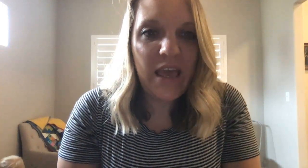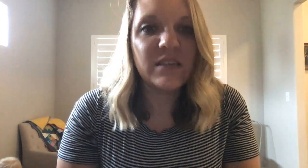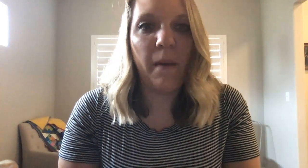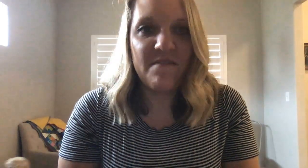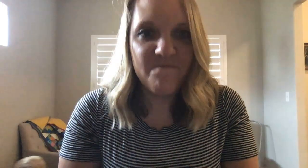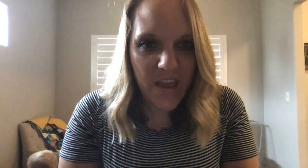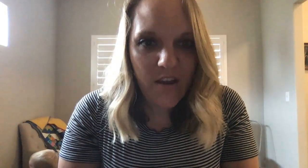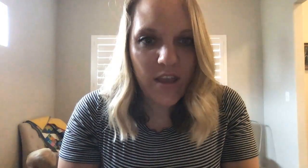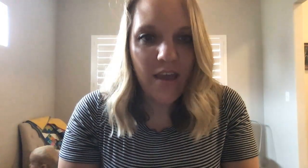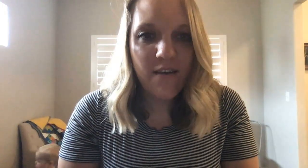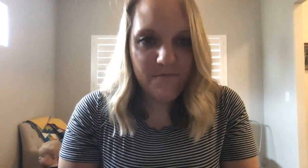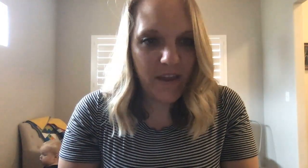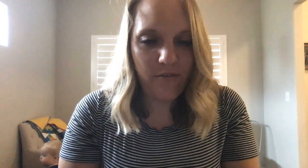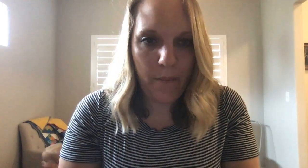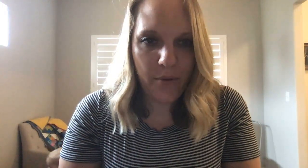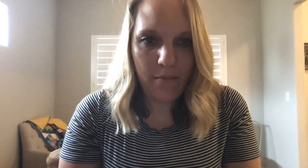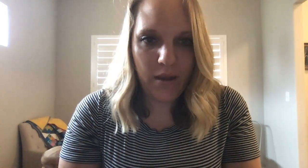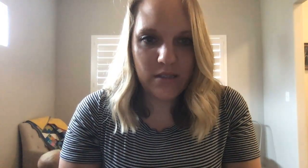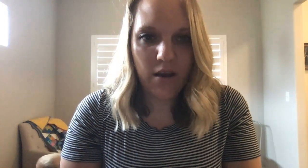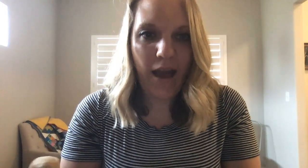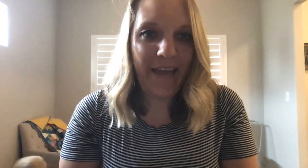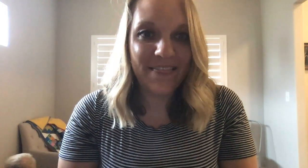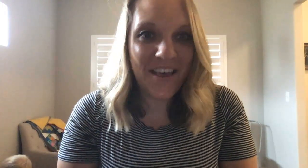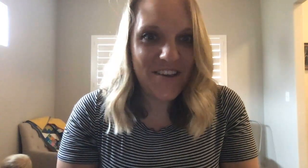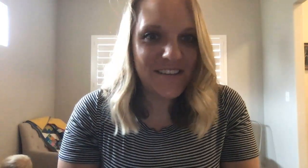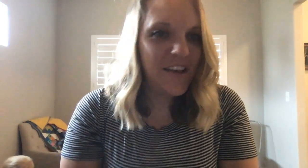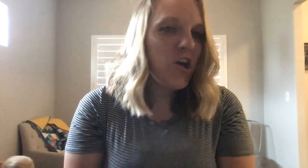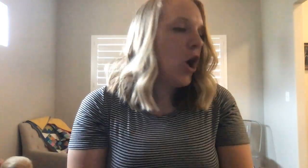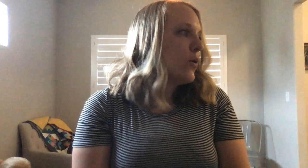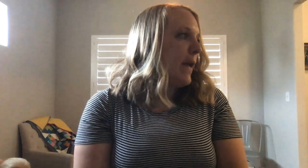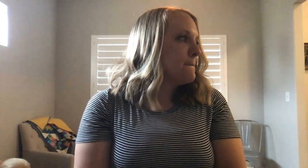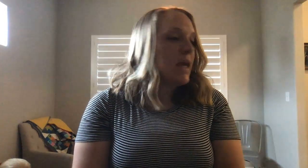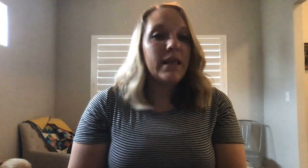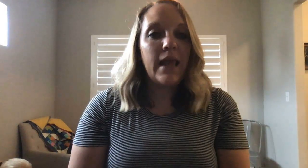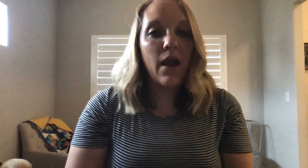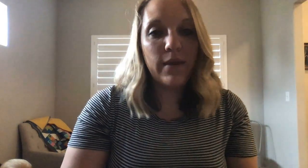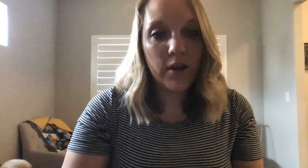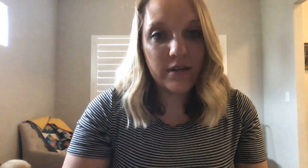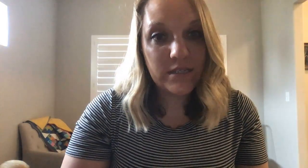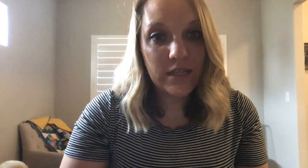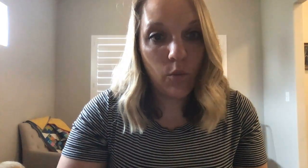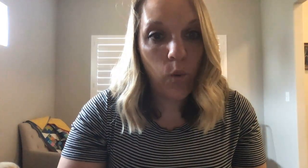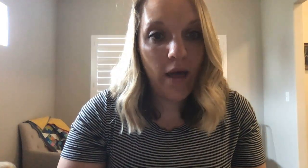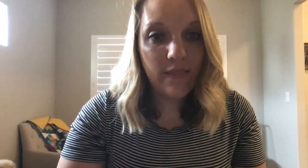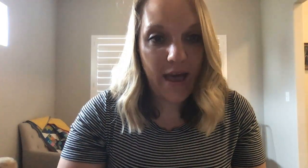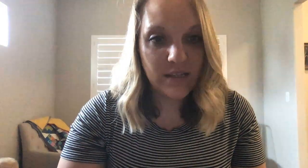is my very favorite primary song. I love it. Okay, now we are going to sing one last